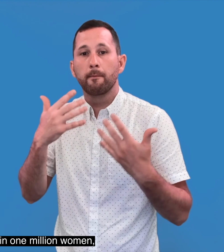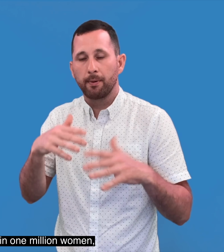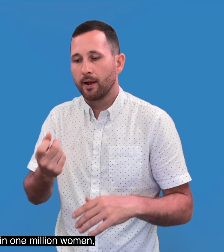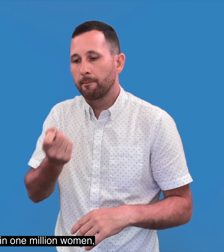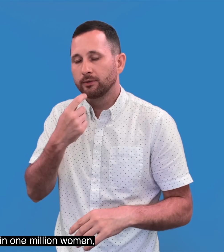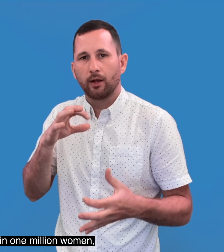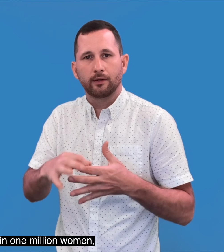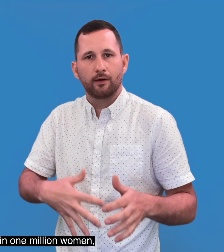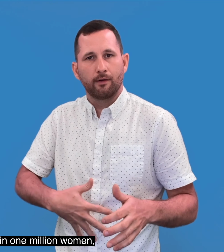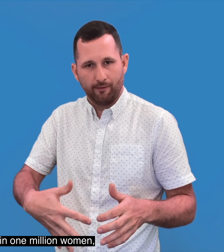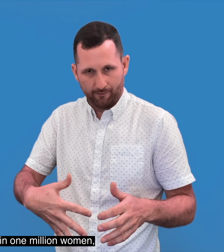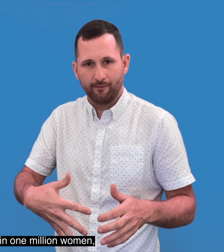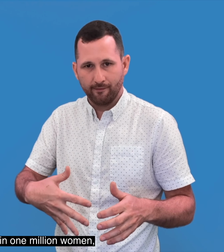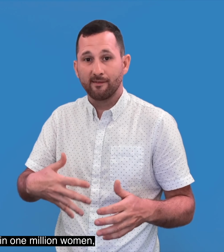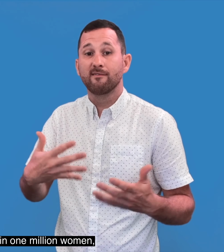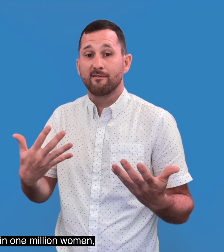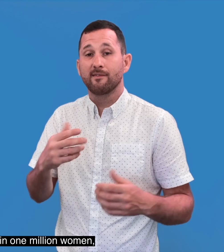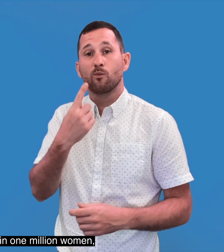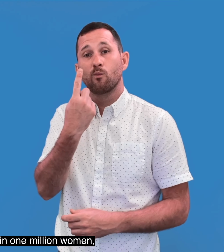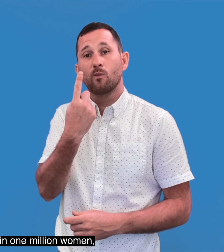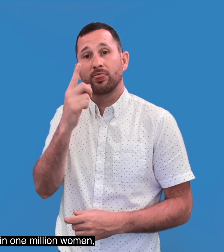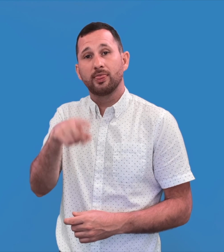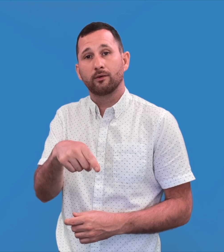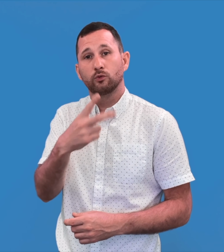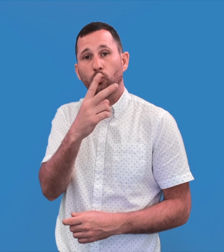1,200 cases in 1 million women,